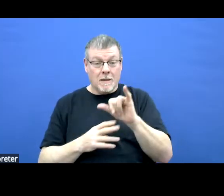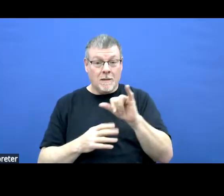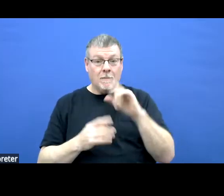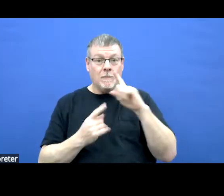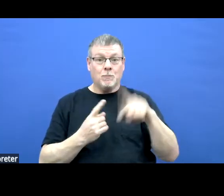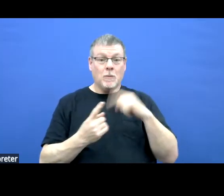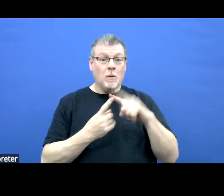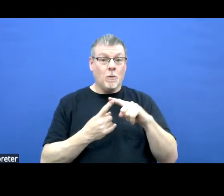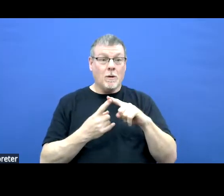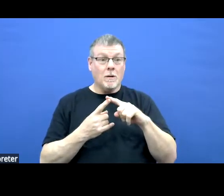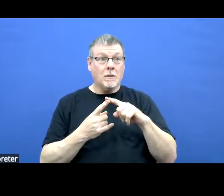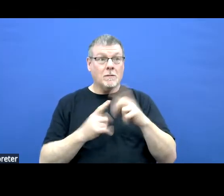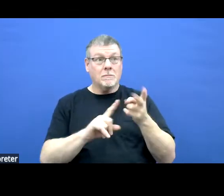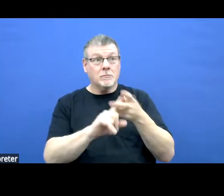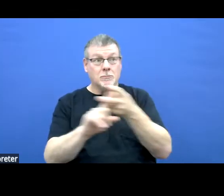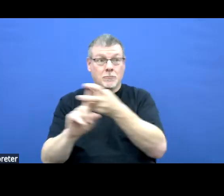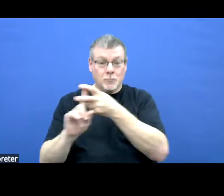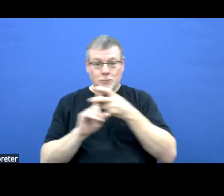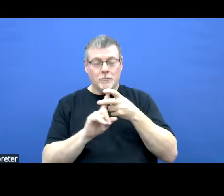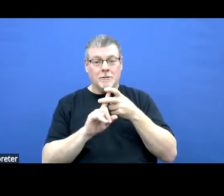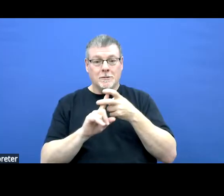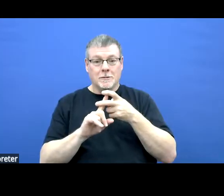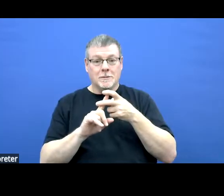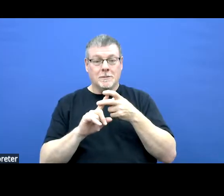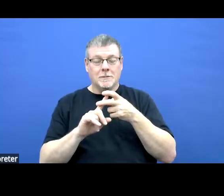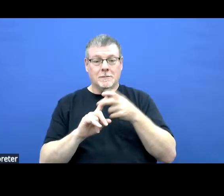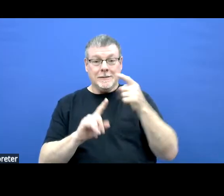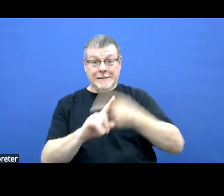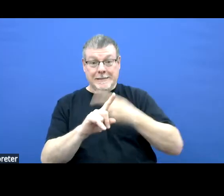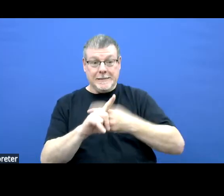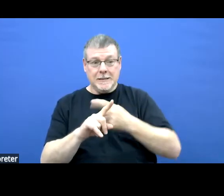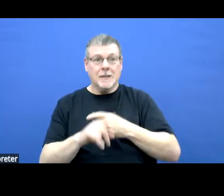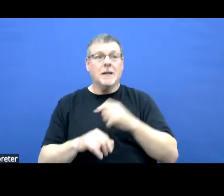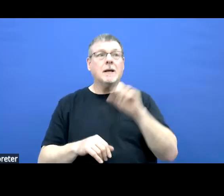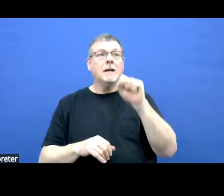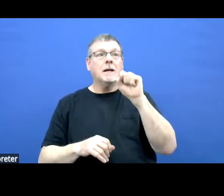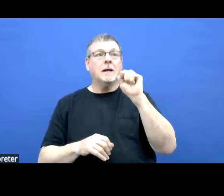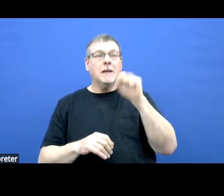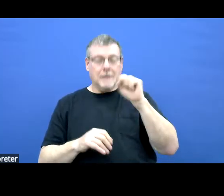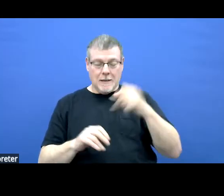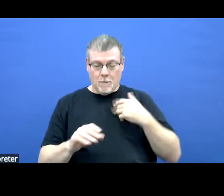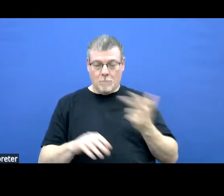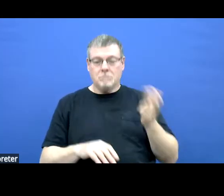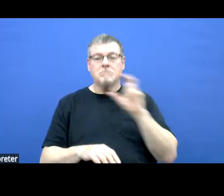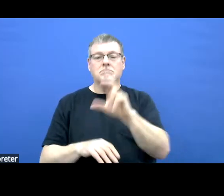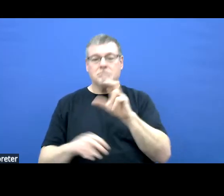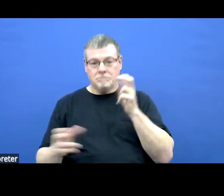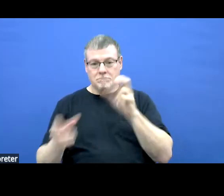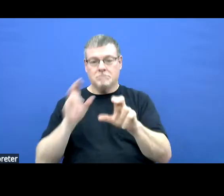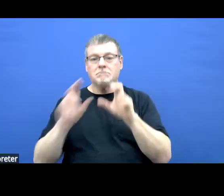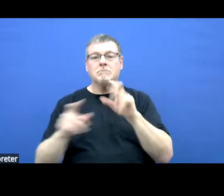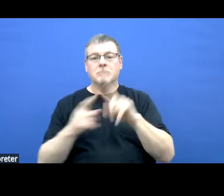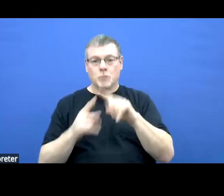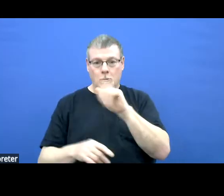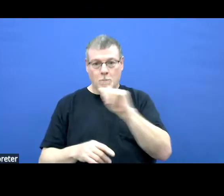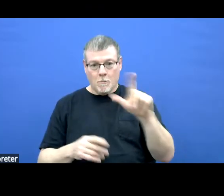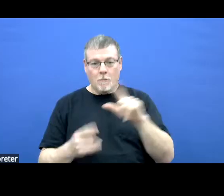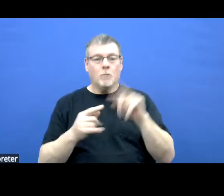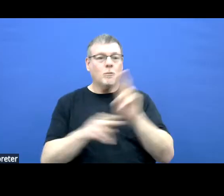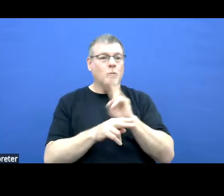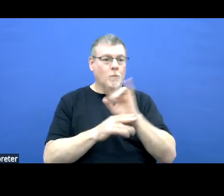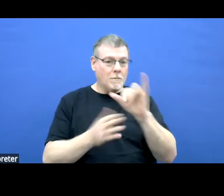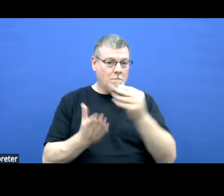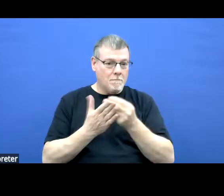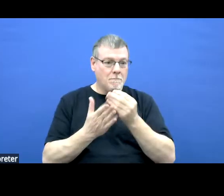to attract customers or attract tenants? Yes, we've continually been putting money back into the mall, and we tried to utilize that money as